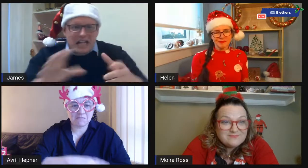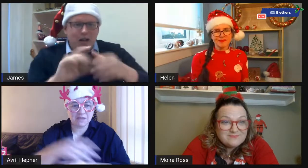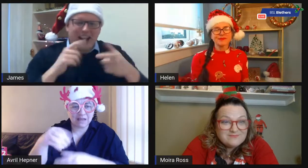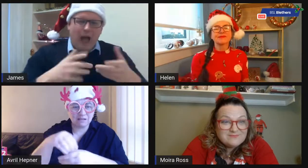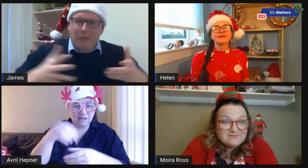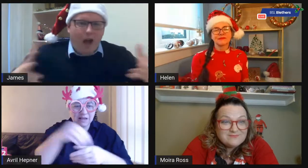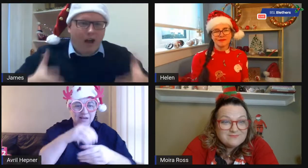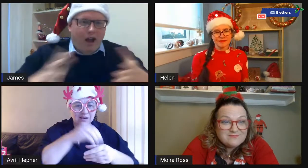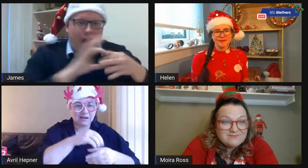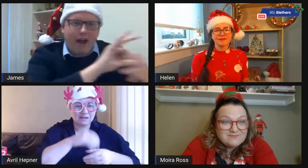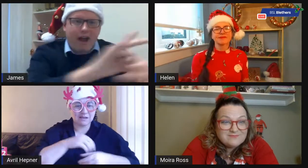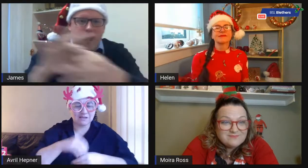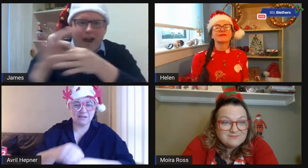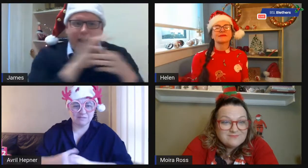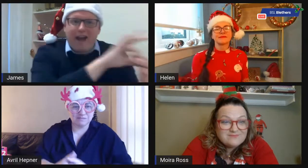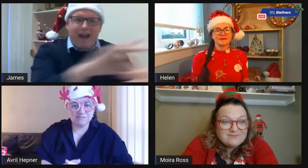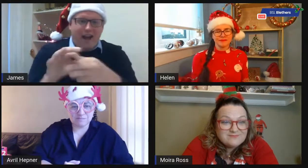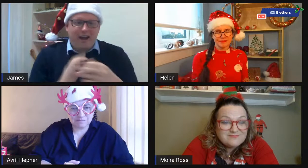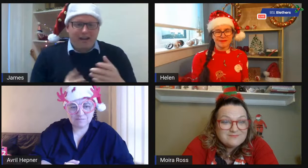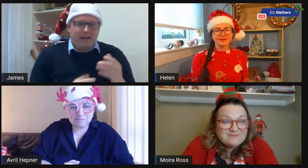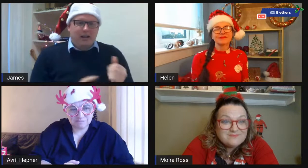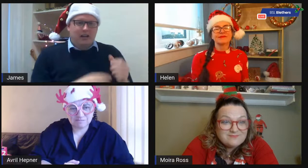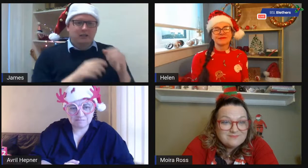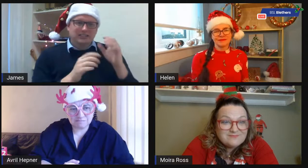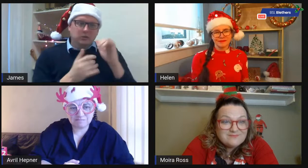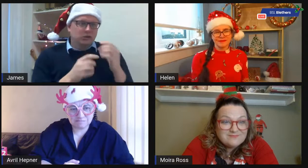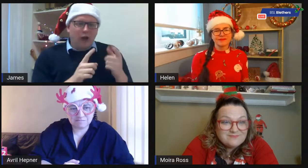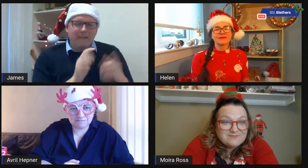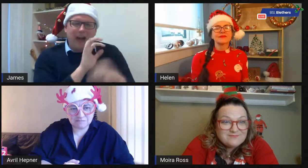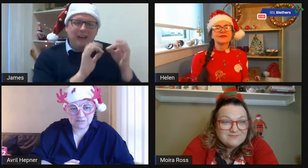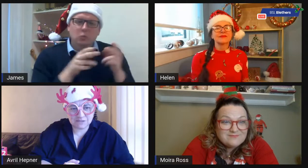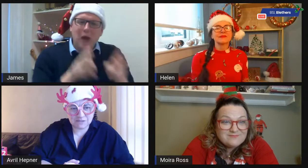fact about Christmas and encourage everybody to use a bit of